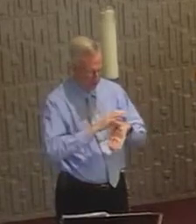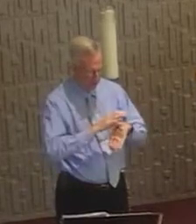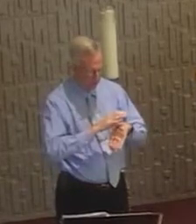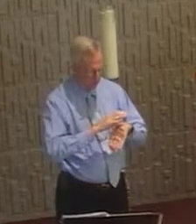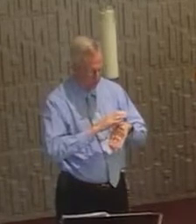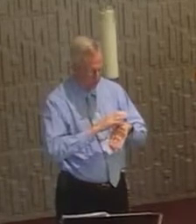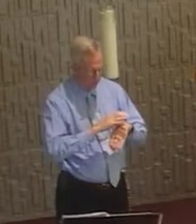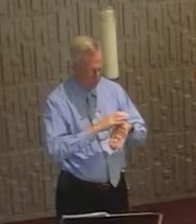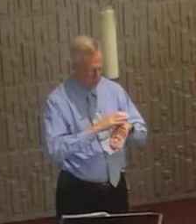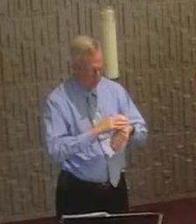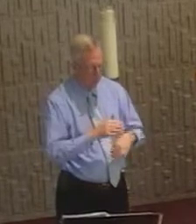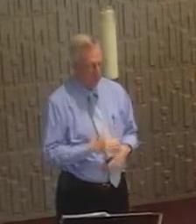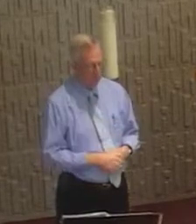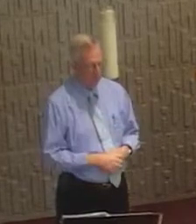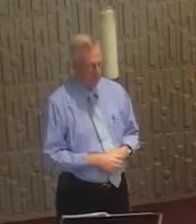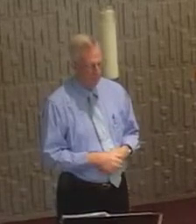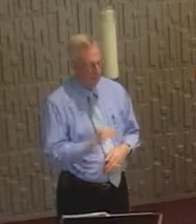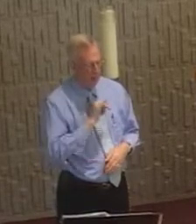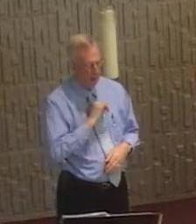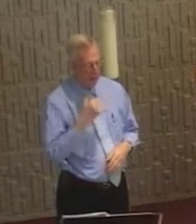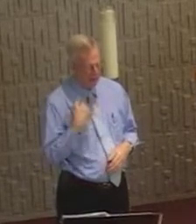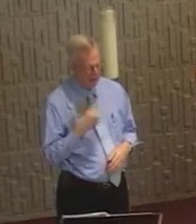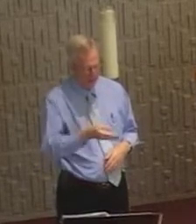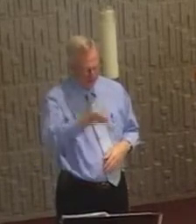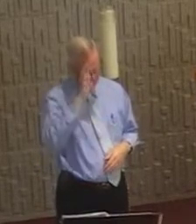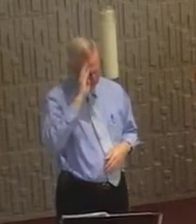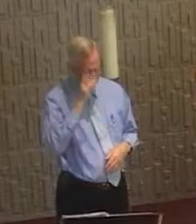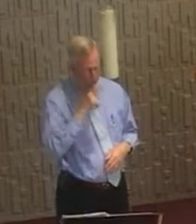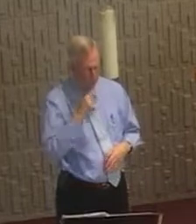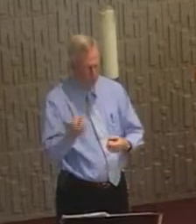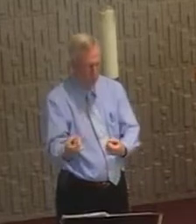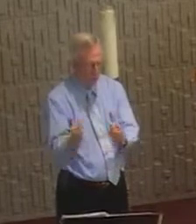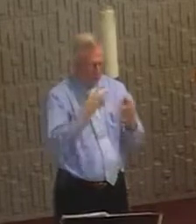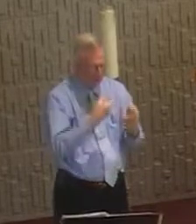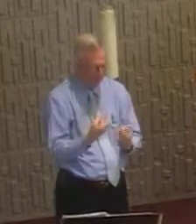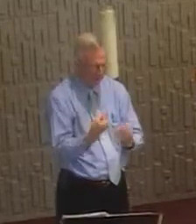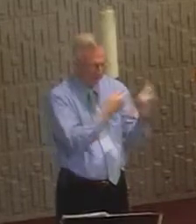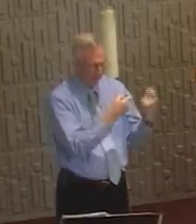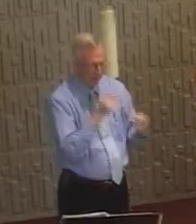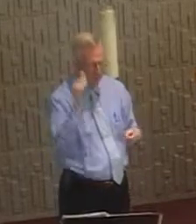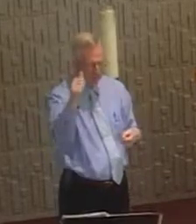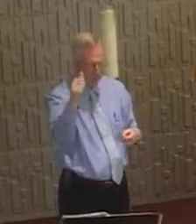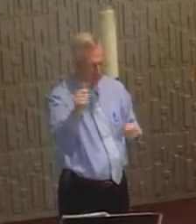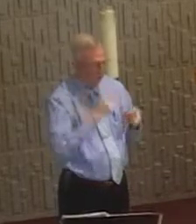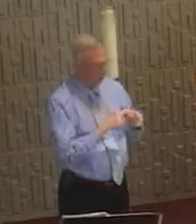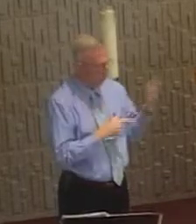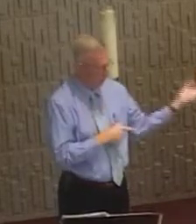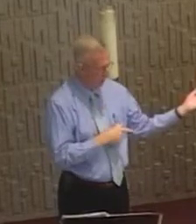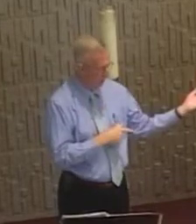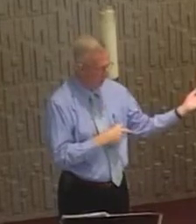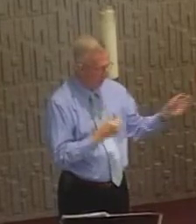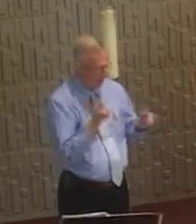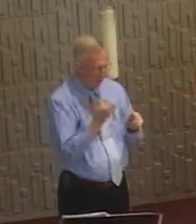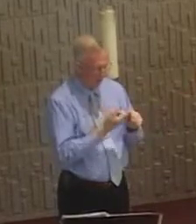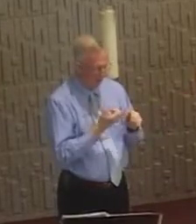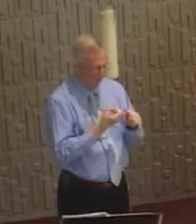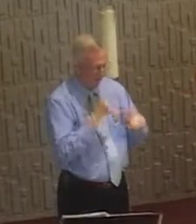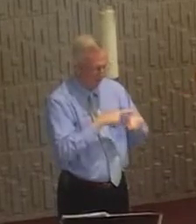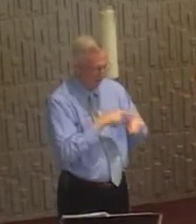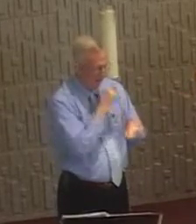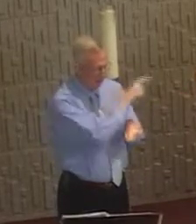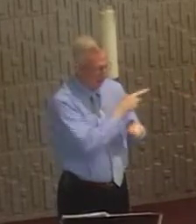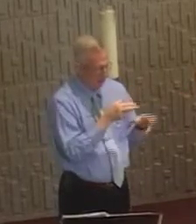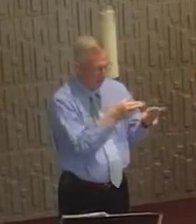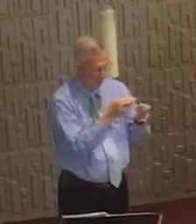I have a God that gives himself to me every time we gather to celebrate the Eucharist, body, blood, soul,